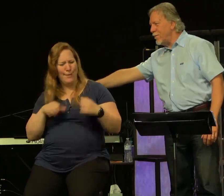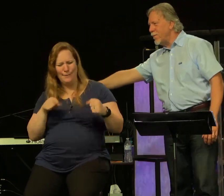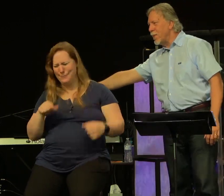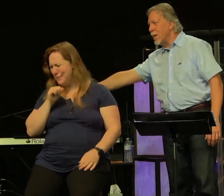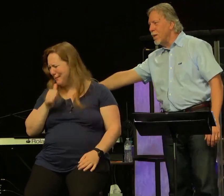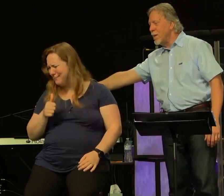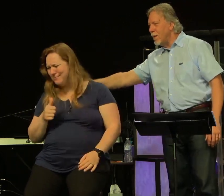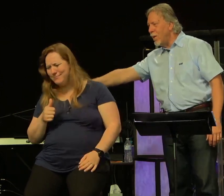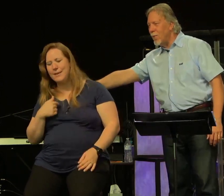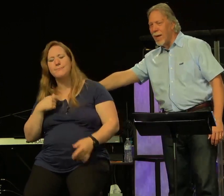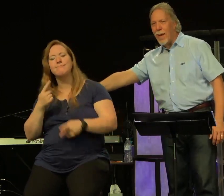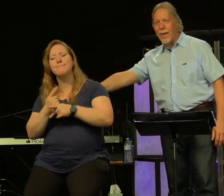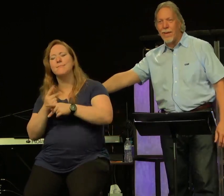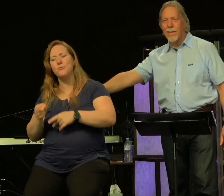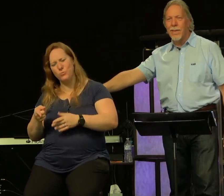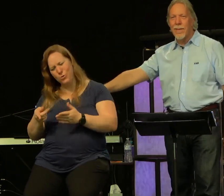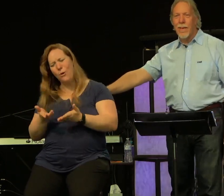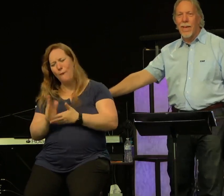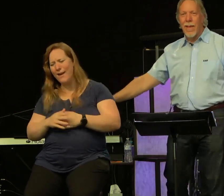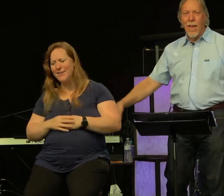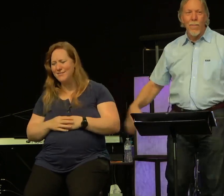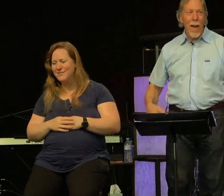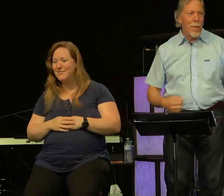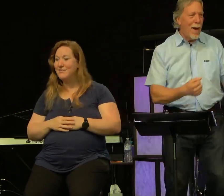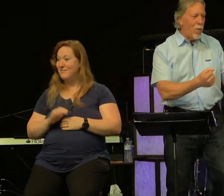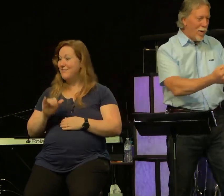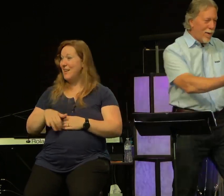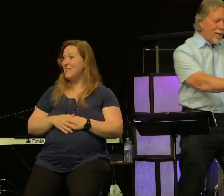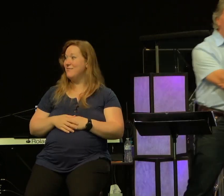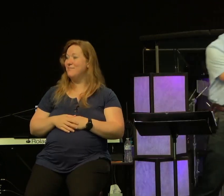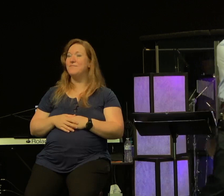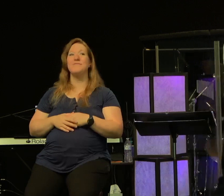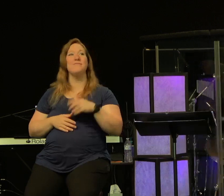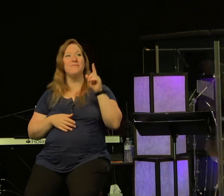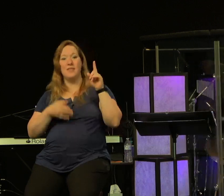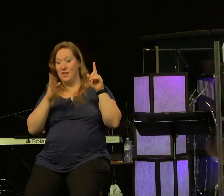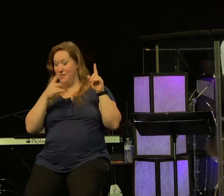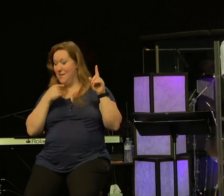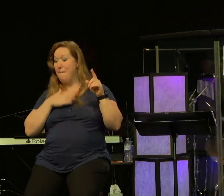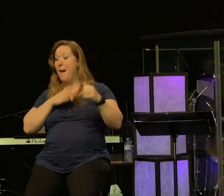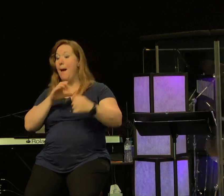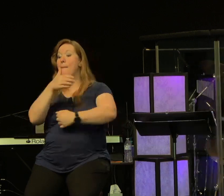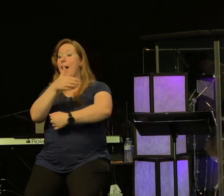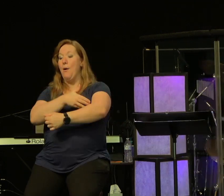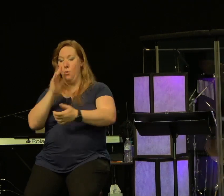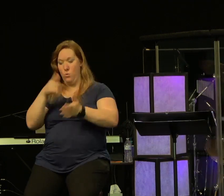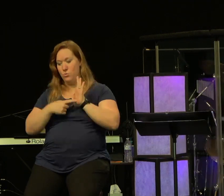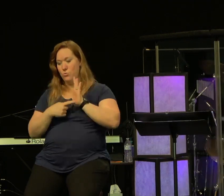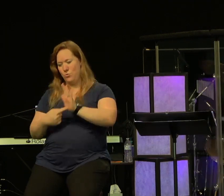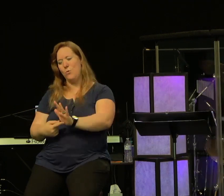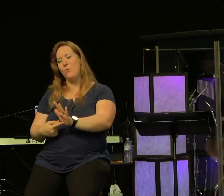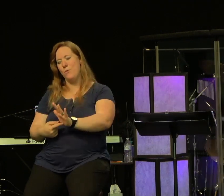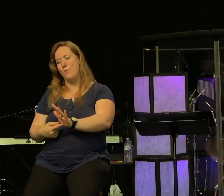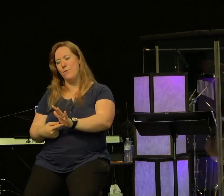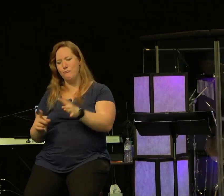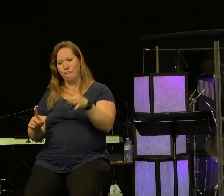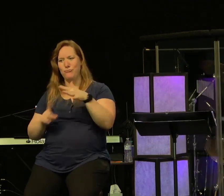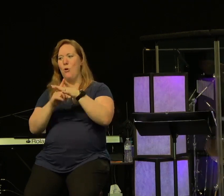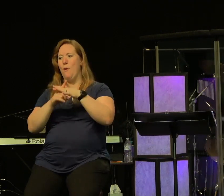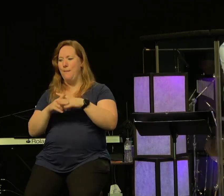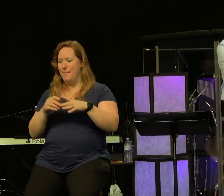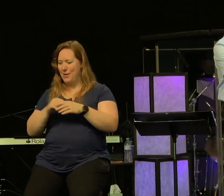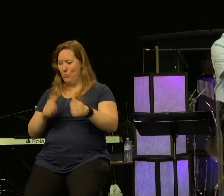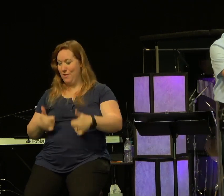you. You okay? My power is going to show up now in your